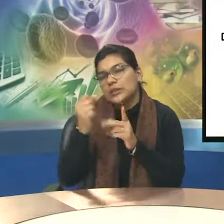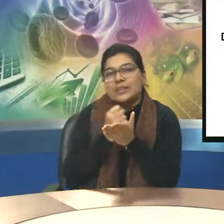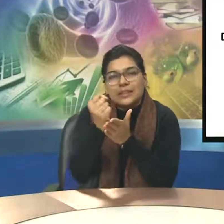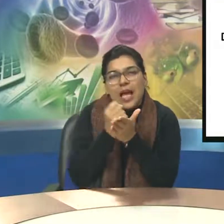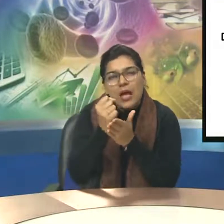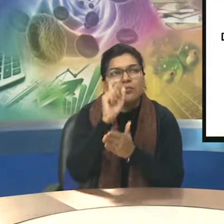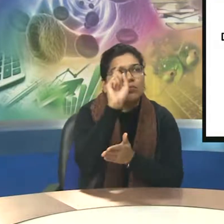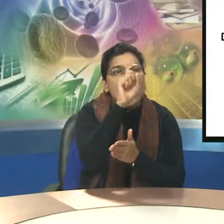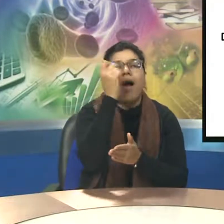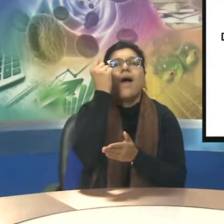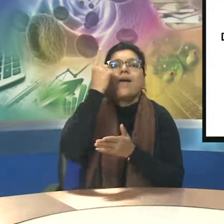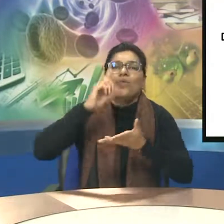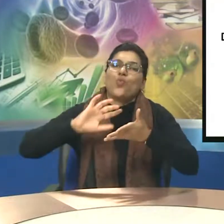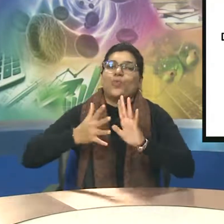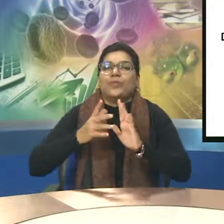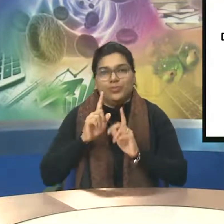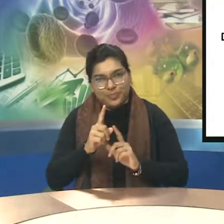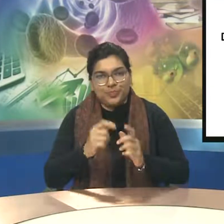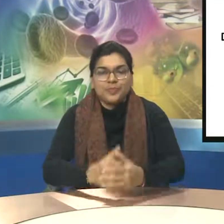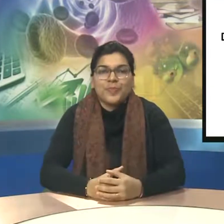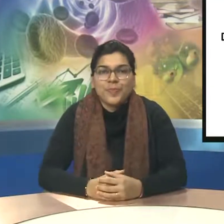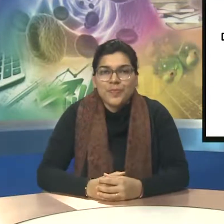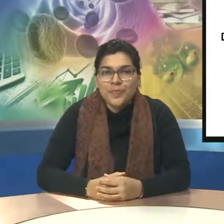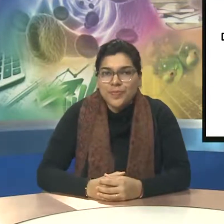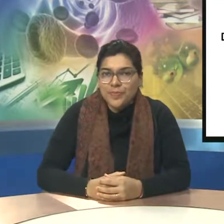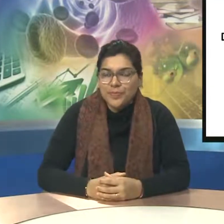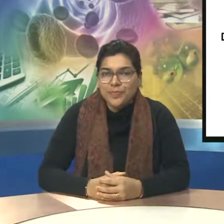That is called page break.